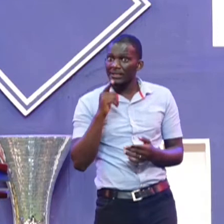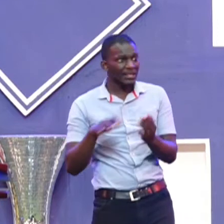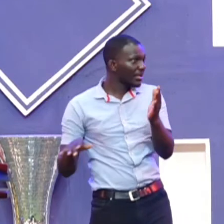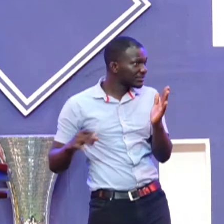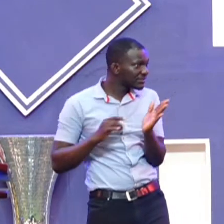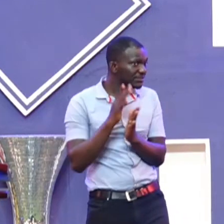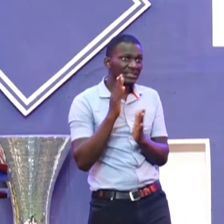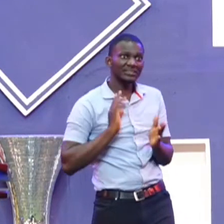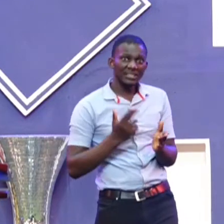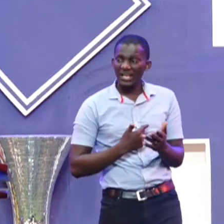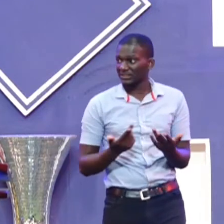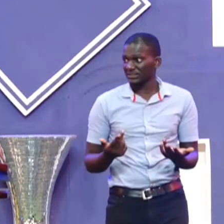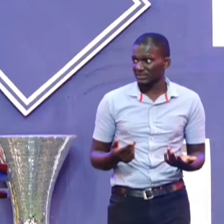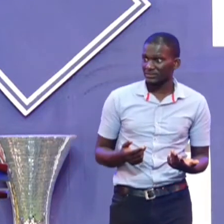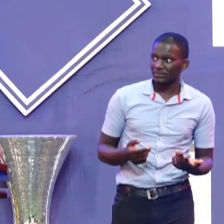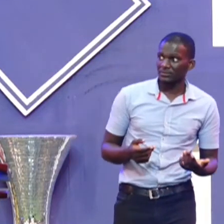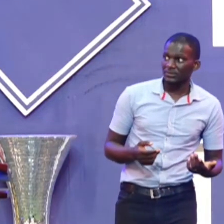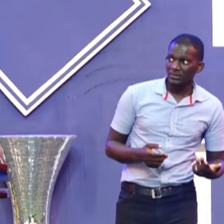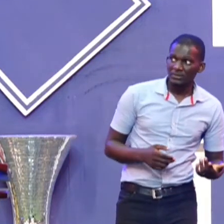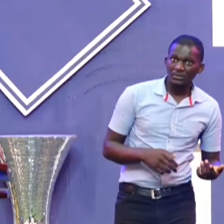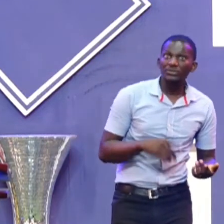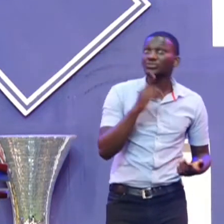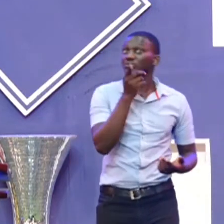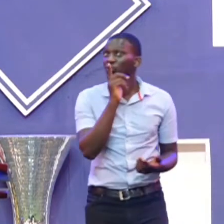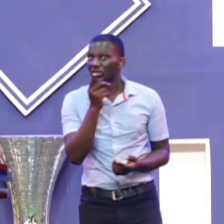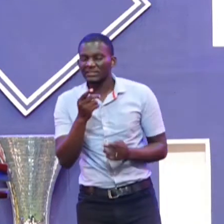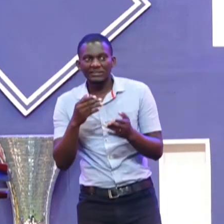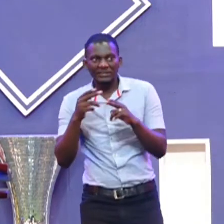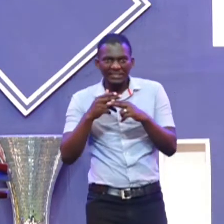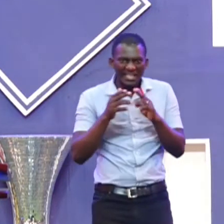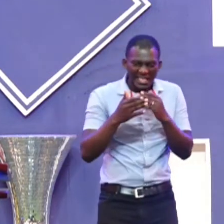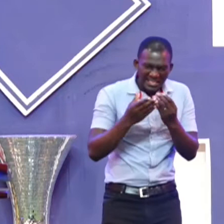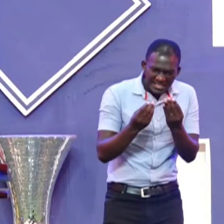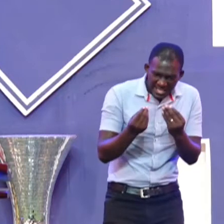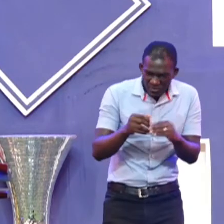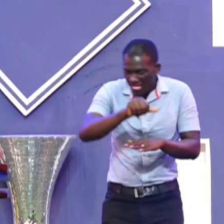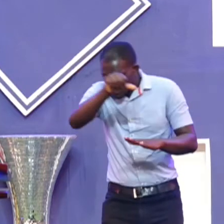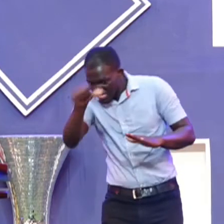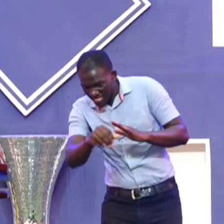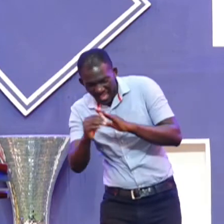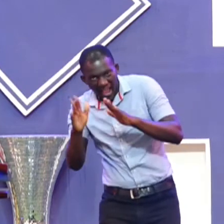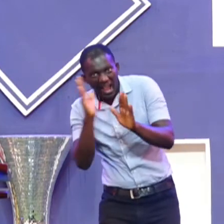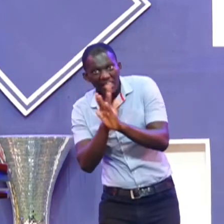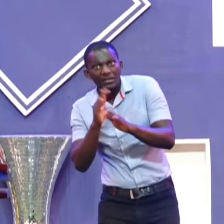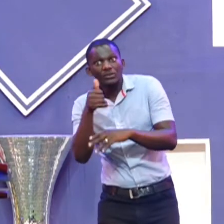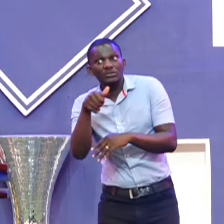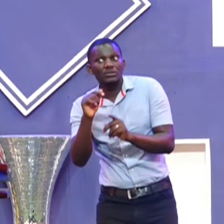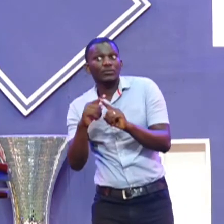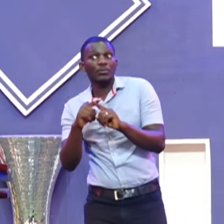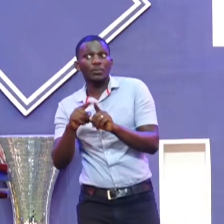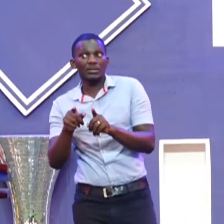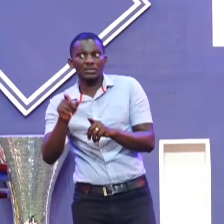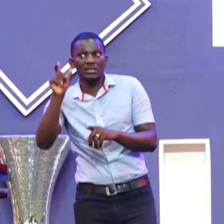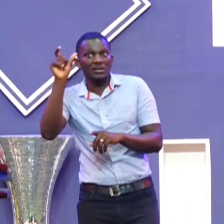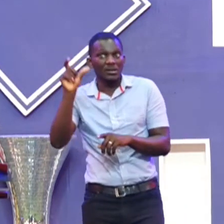us and we are in a bad situation changu nyo kuduka wansi wechitanda it is very easy for you to fall under the bed na yato lyanywete mizinga